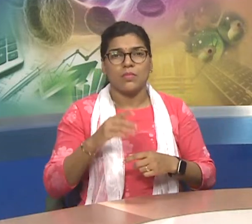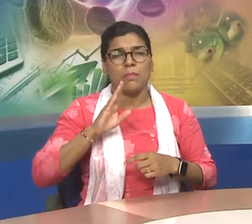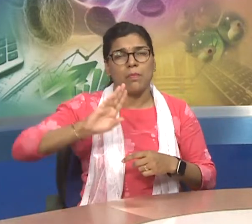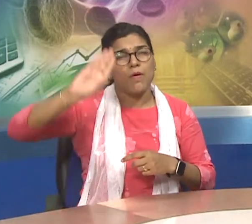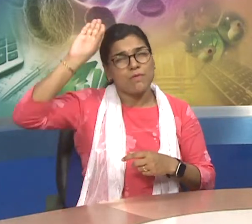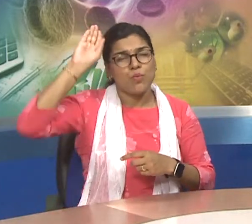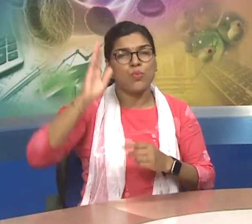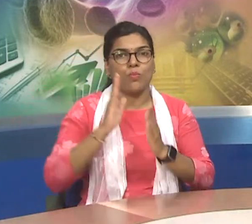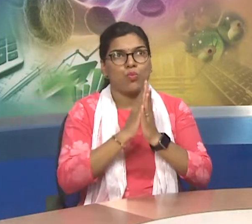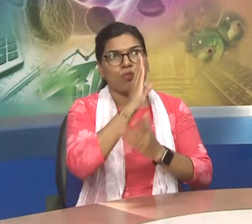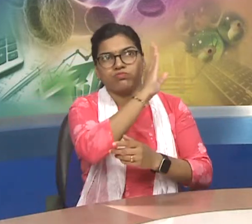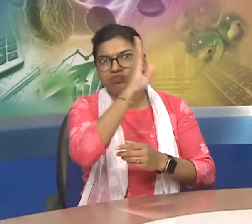Internet age.